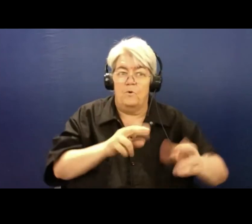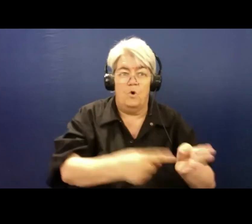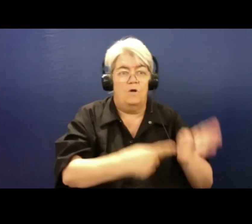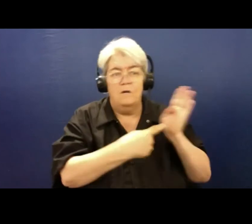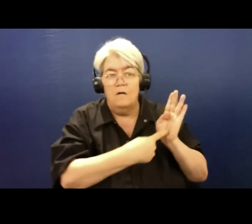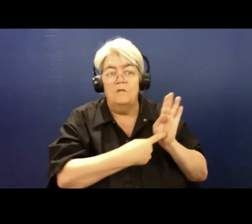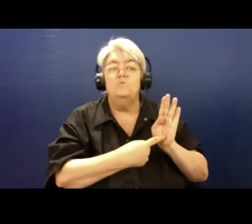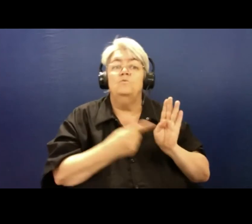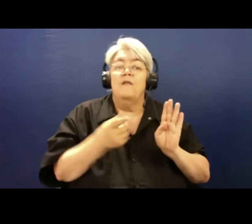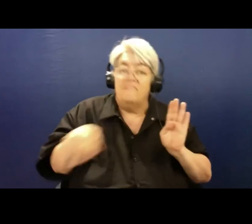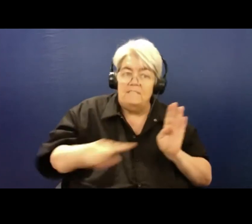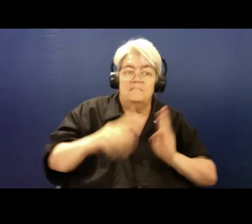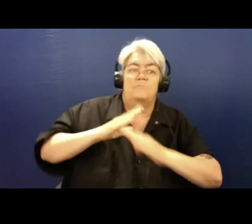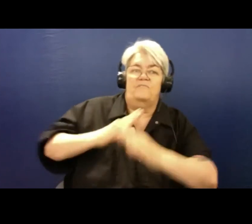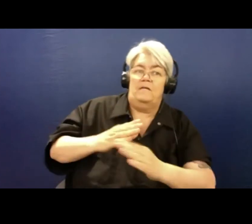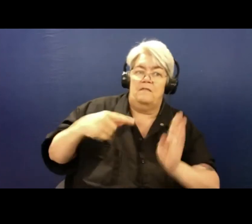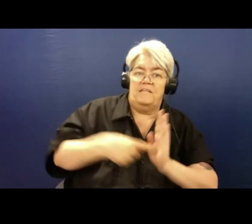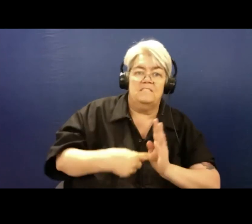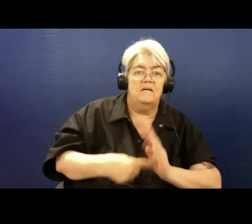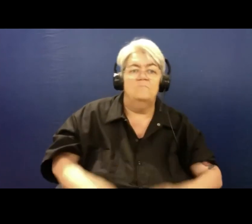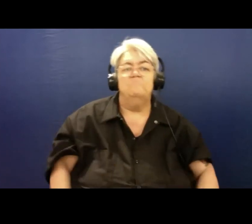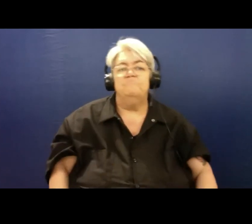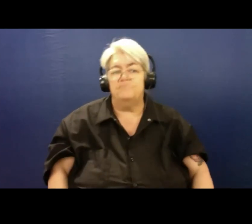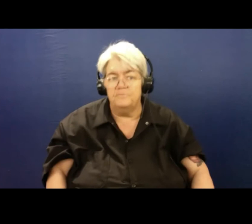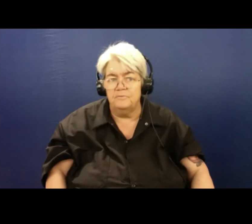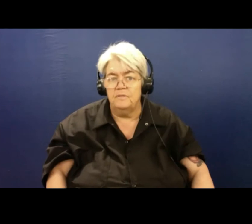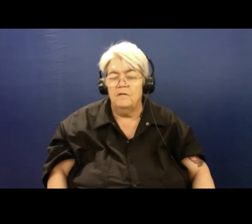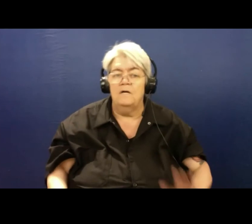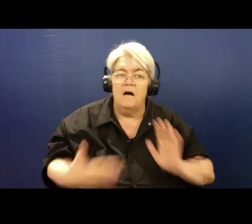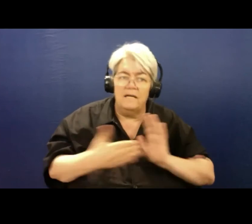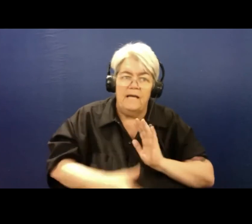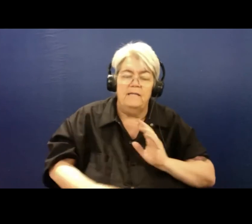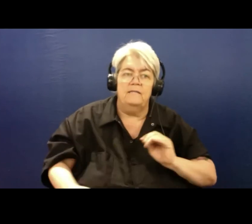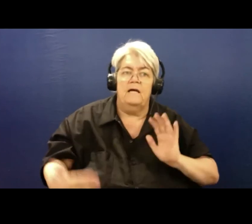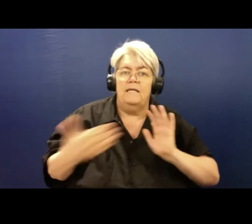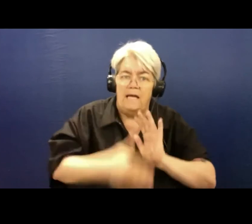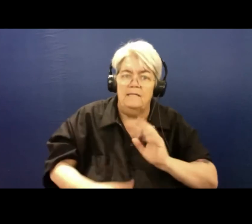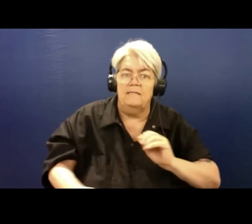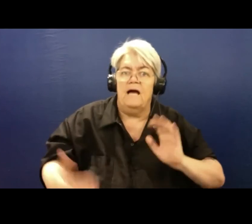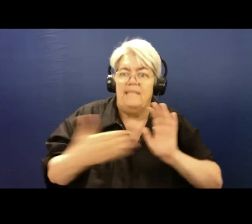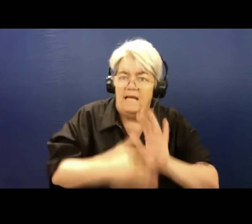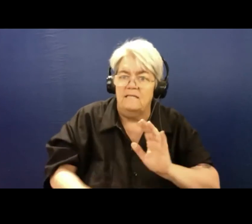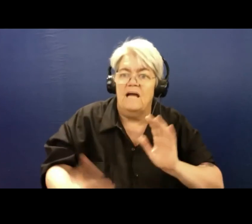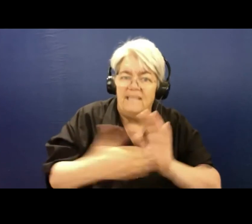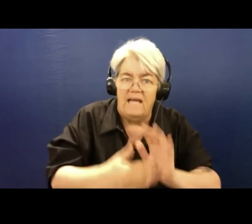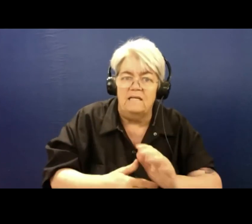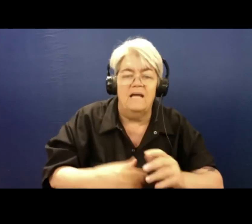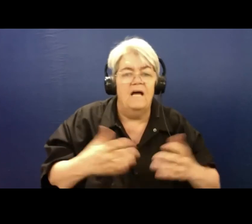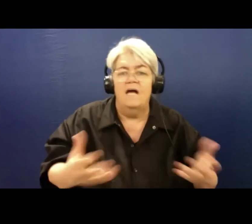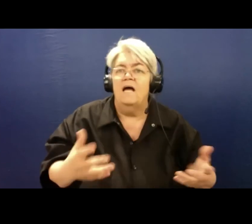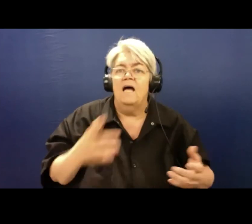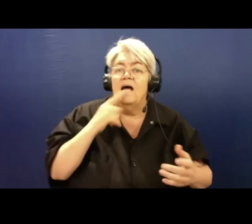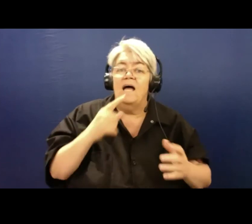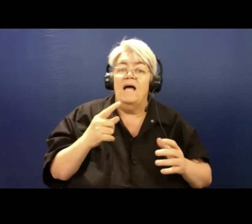again. And it is happening again and again and again. It's more frequent than ever. We have had a doubling